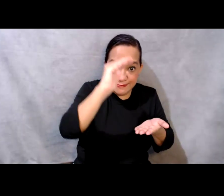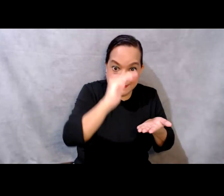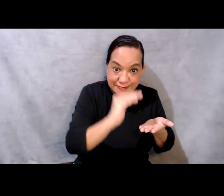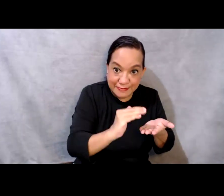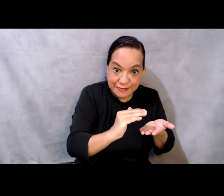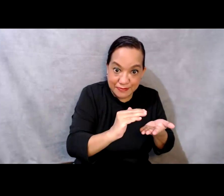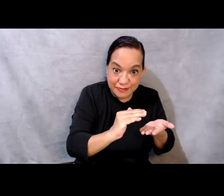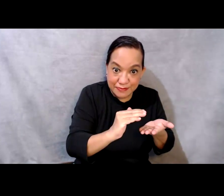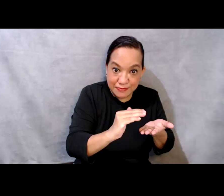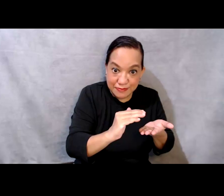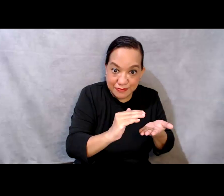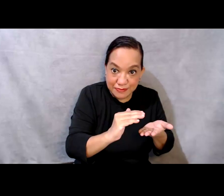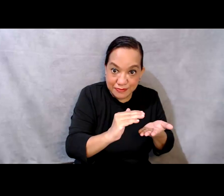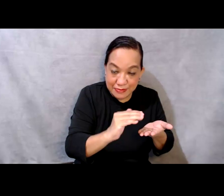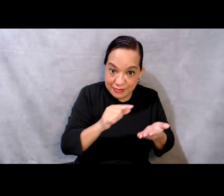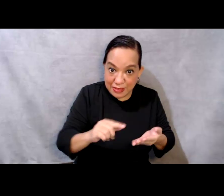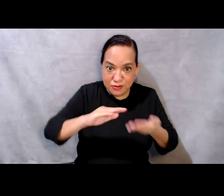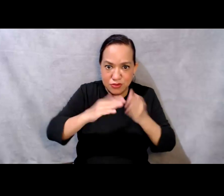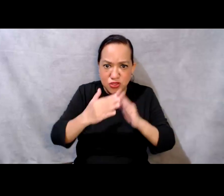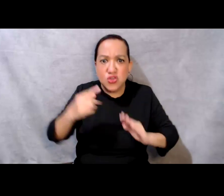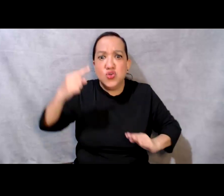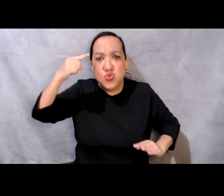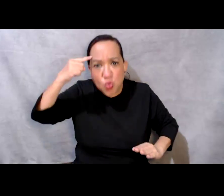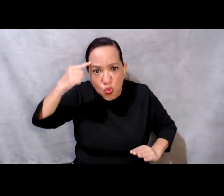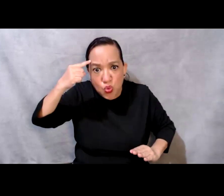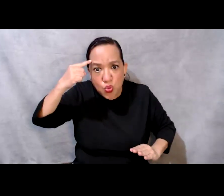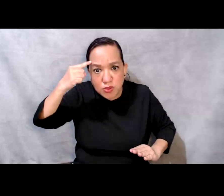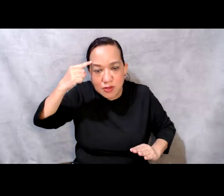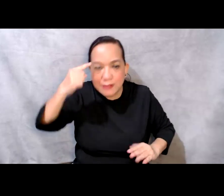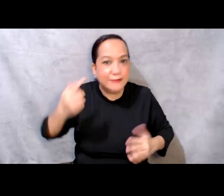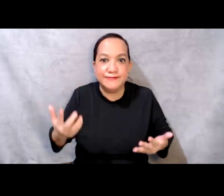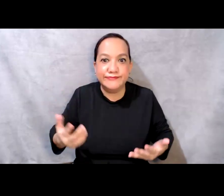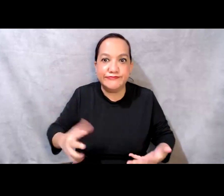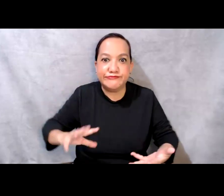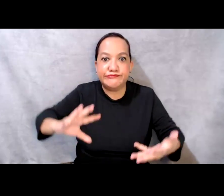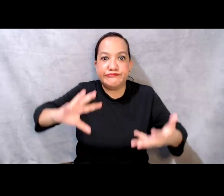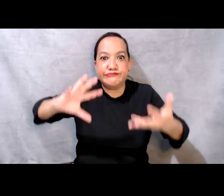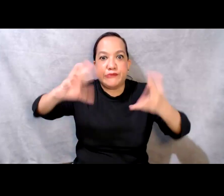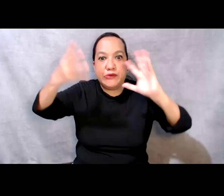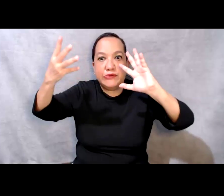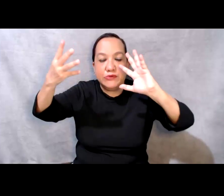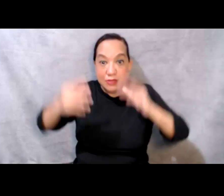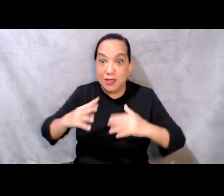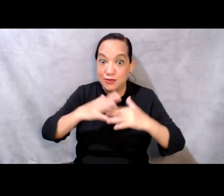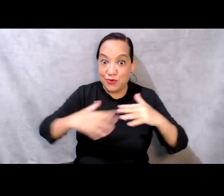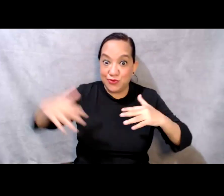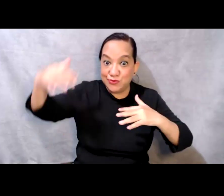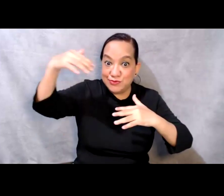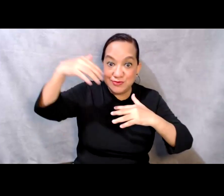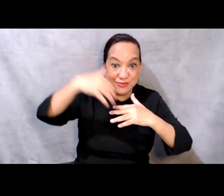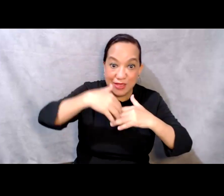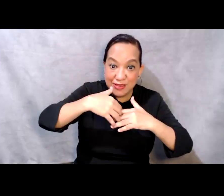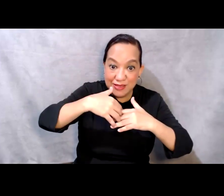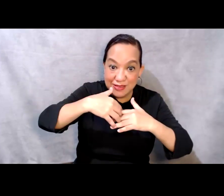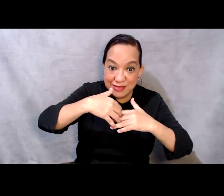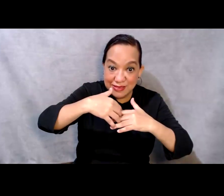there were extensive impacts on the communities because, one, it was not a sort of simple road rehabilitation project. It was